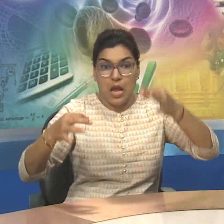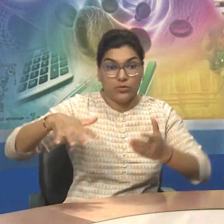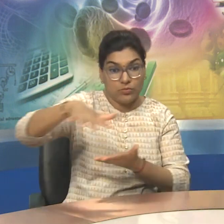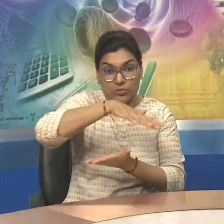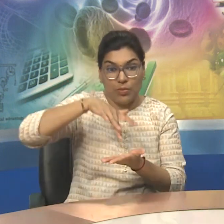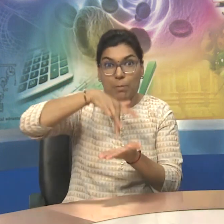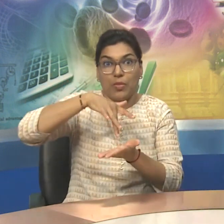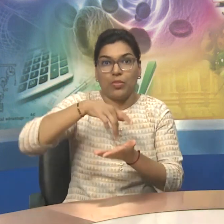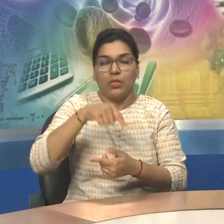matters.